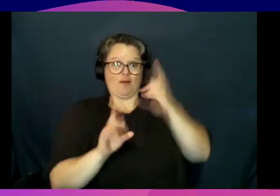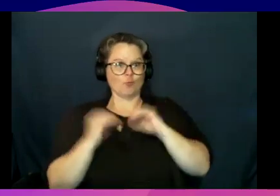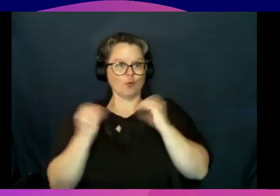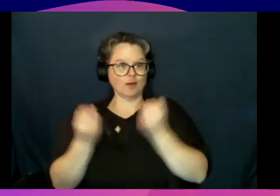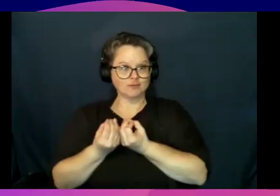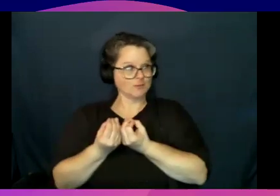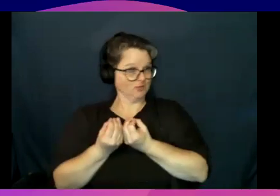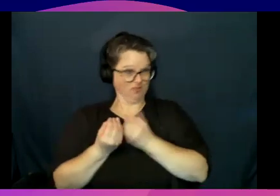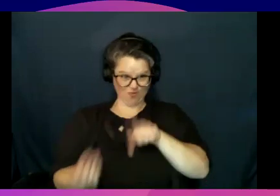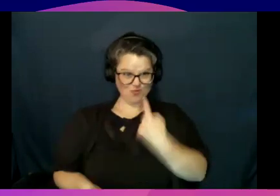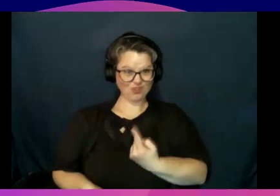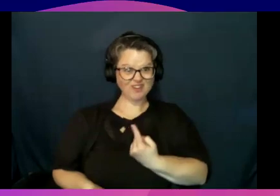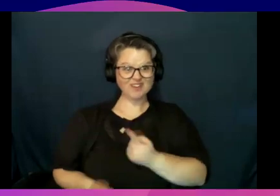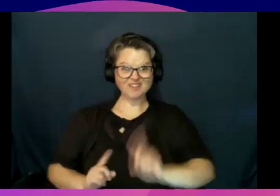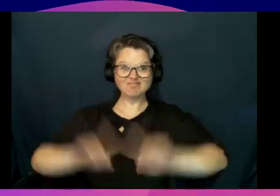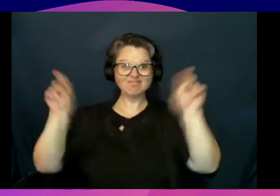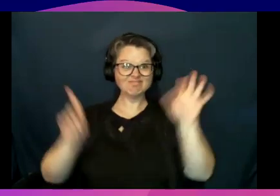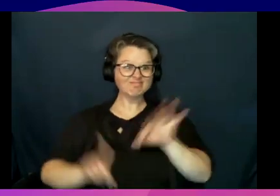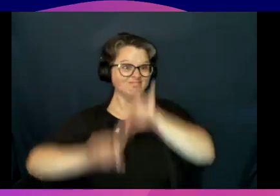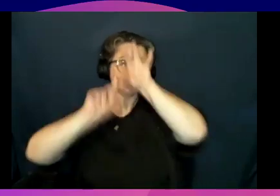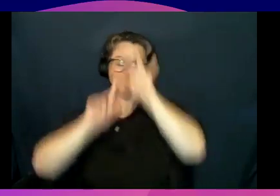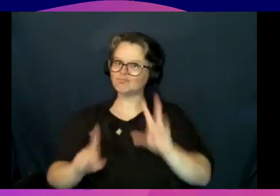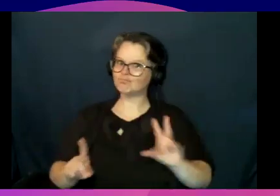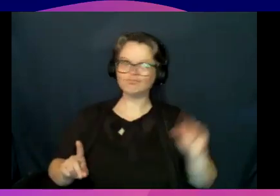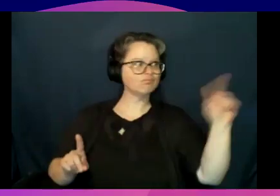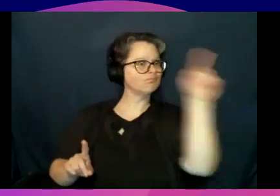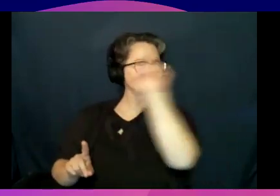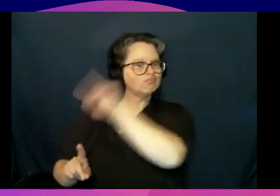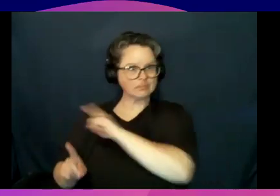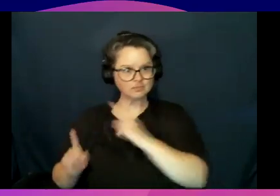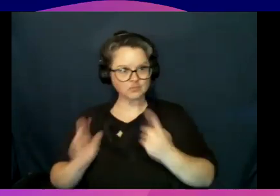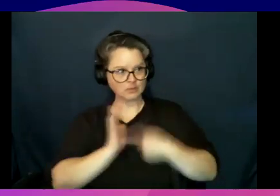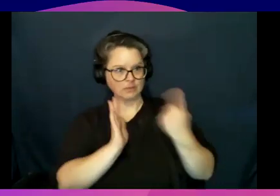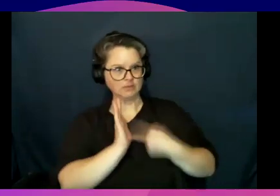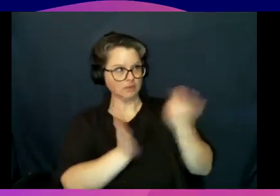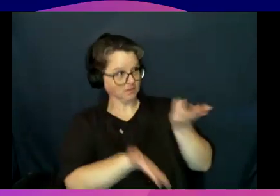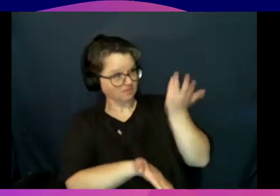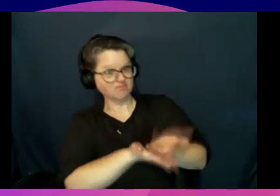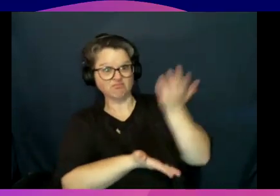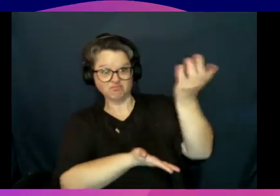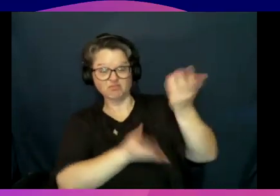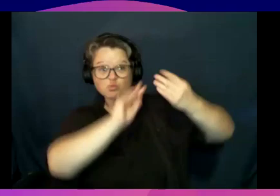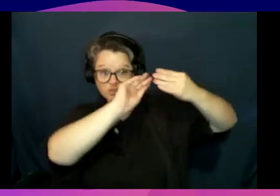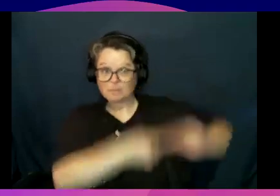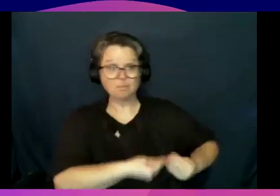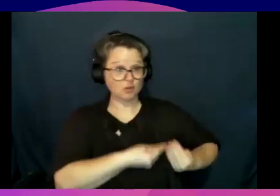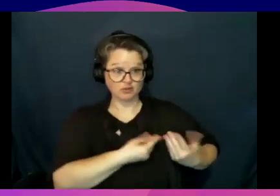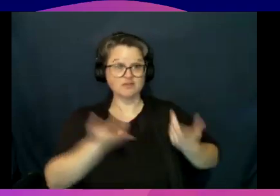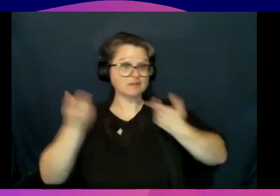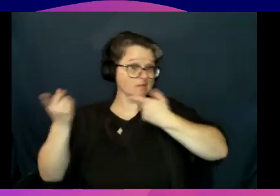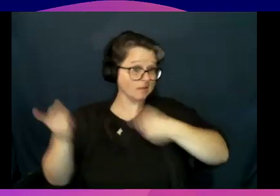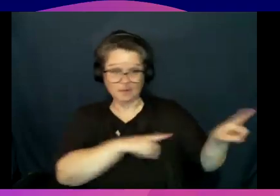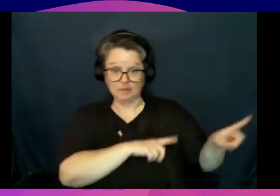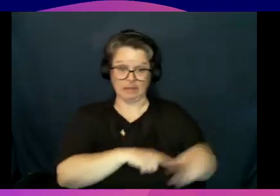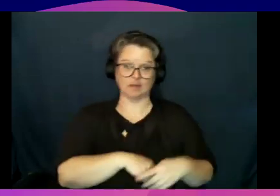experience. Perhaps that's a tactic that makes a difference. But then also showing the cost benefit analysis, right?